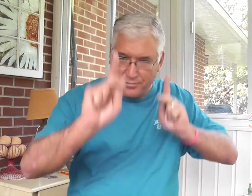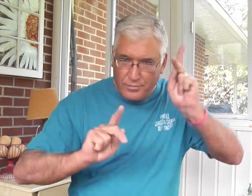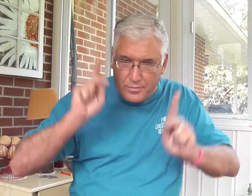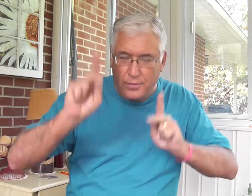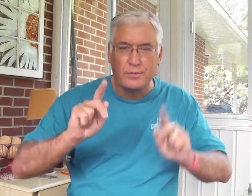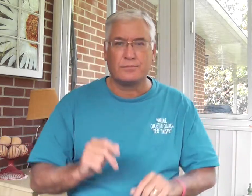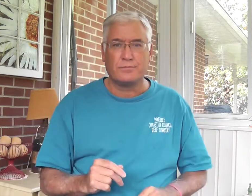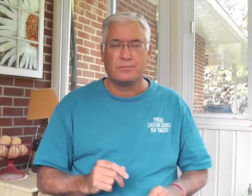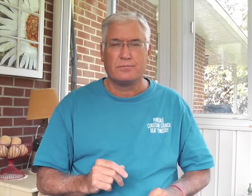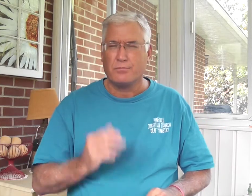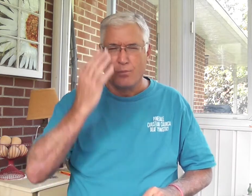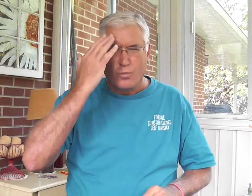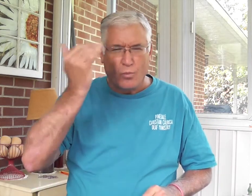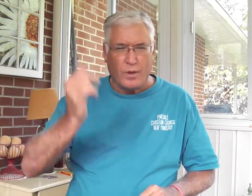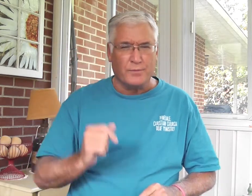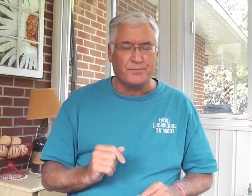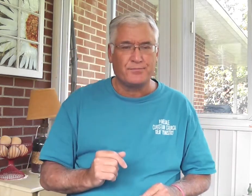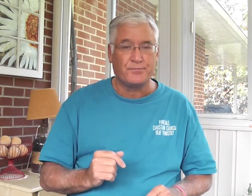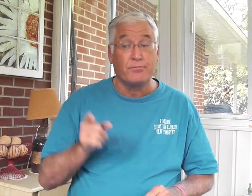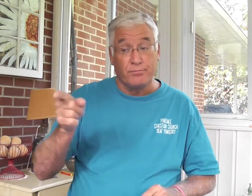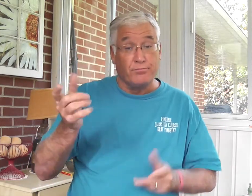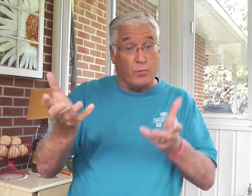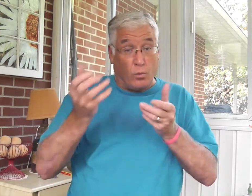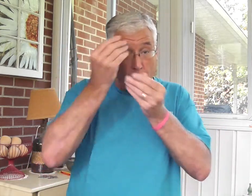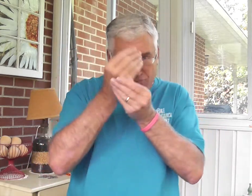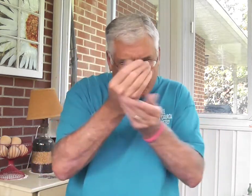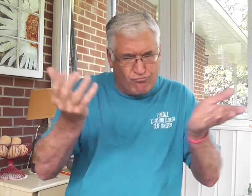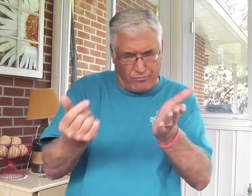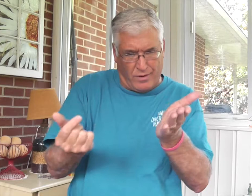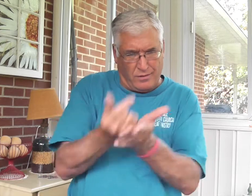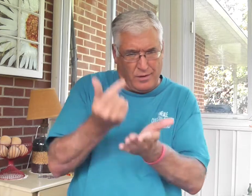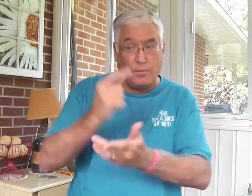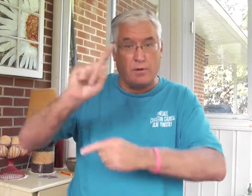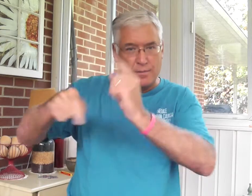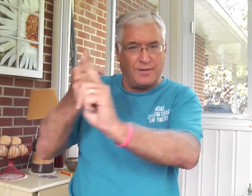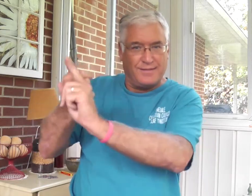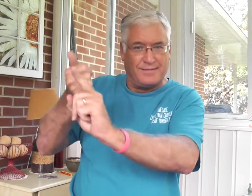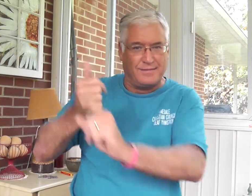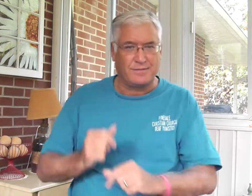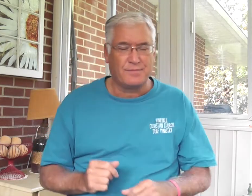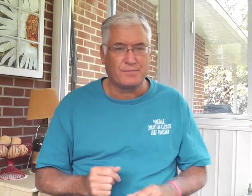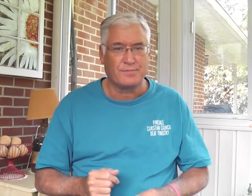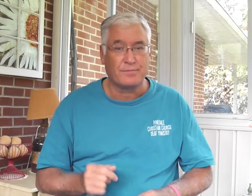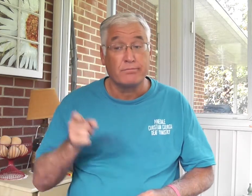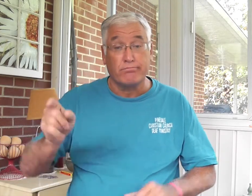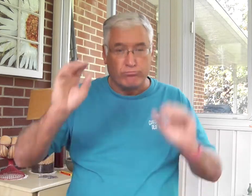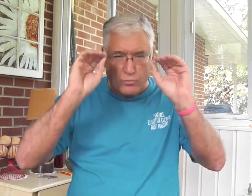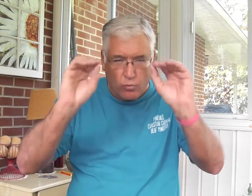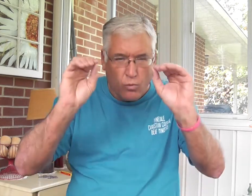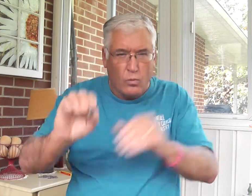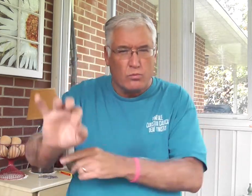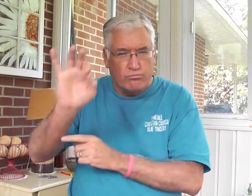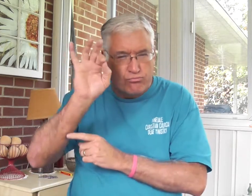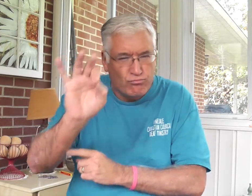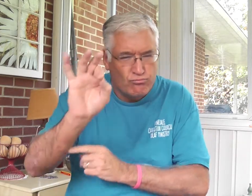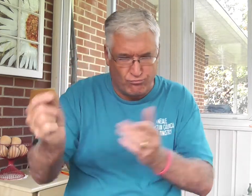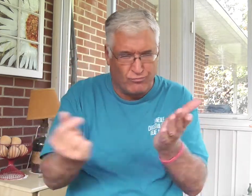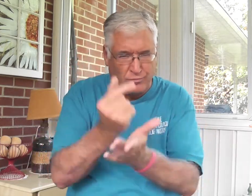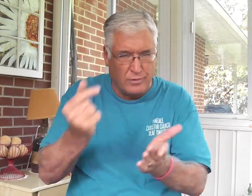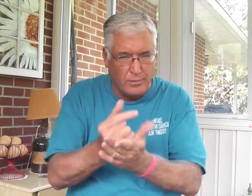Jesus, he met many people, yes. Why? Well, he wanted to inform them the gospel of himself. He taught,